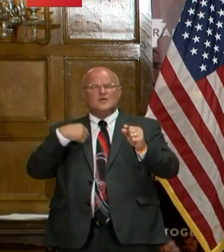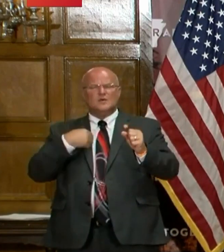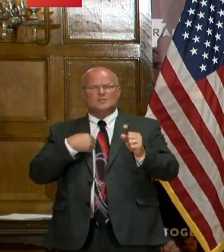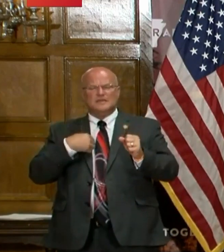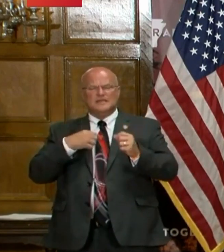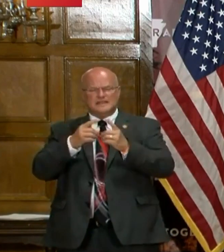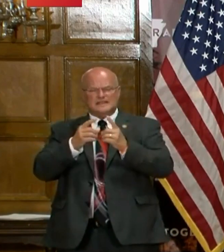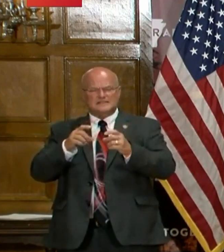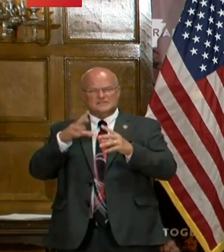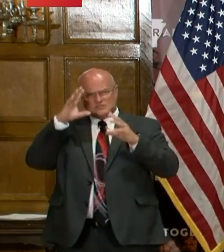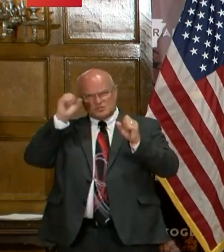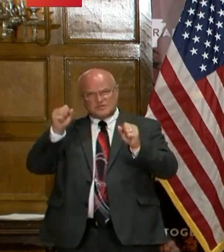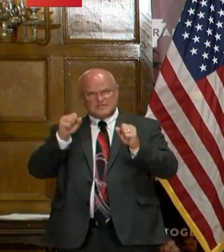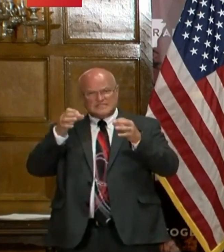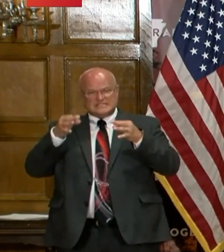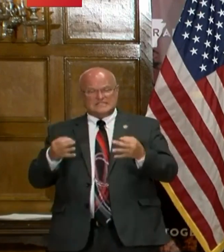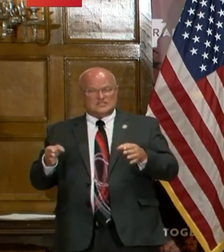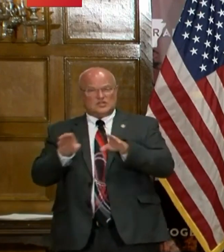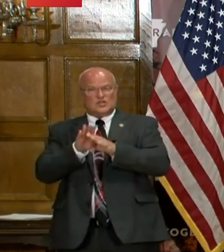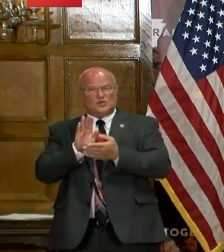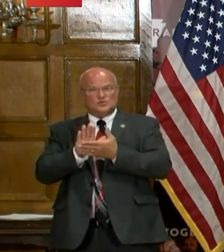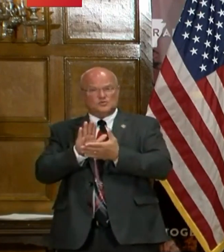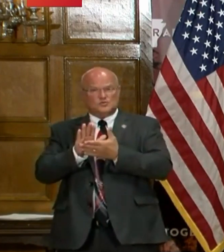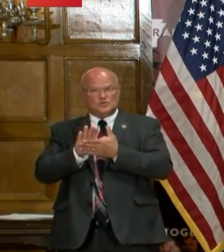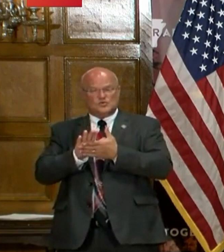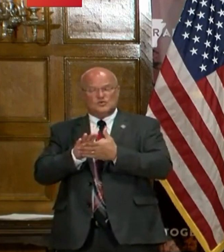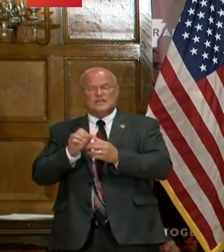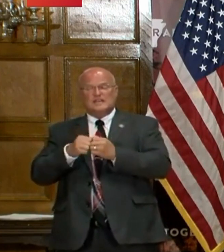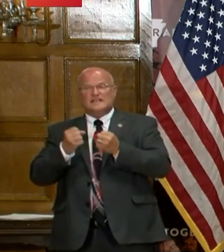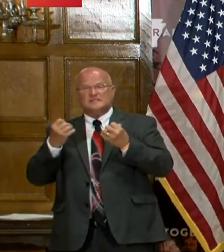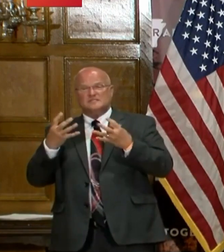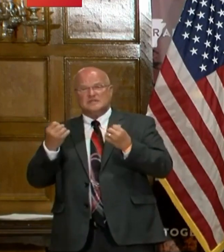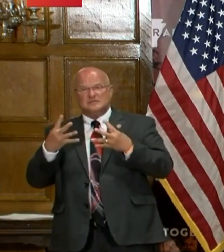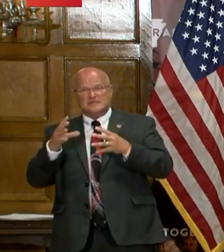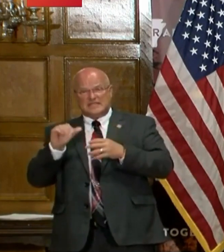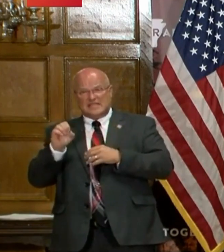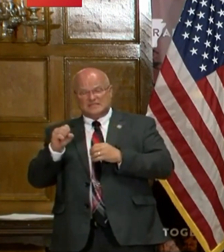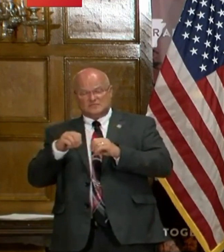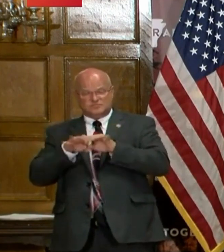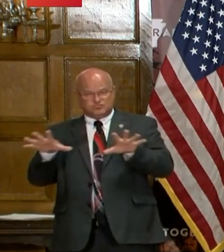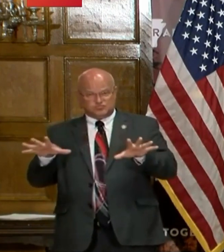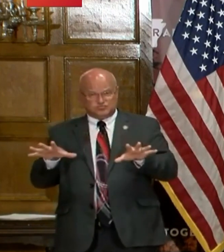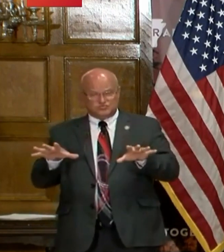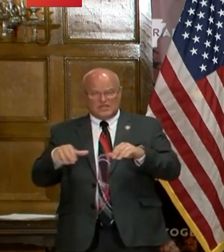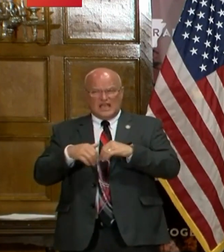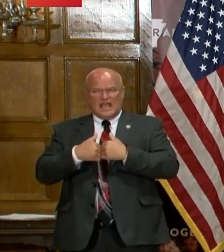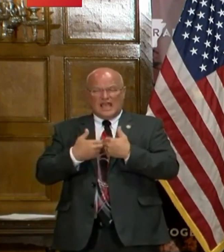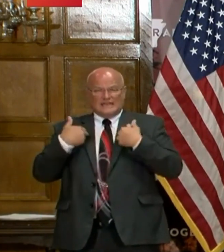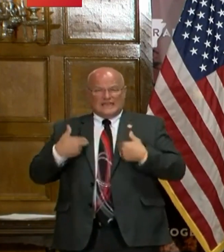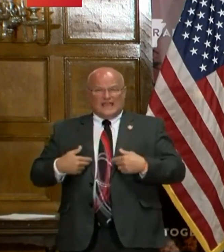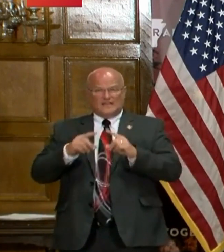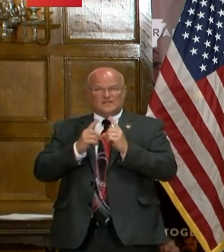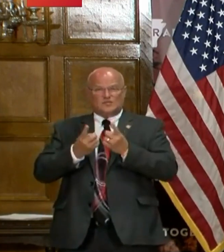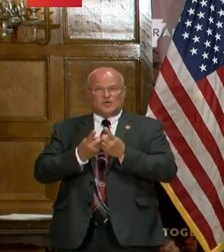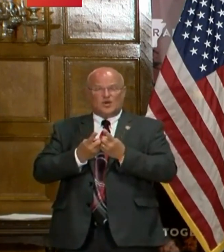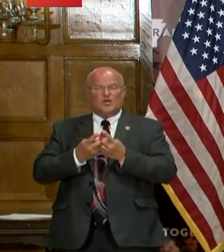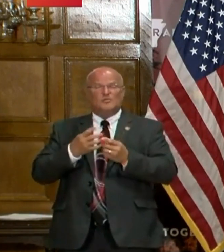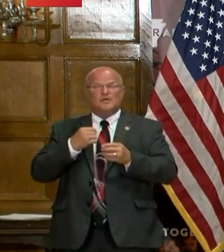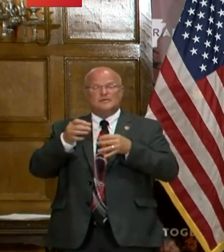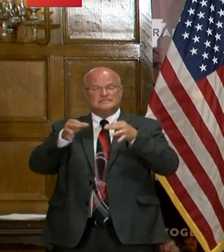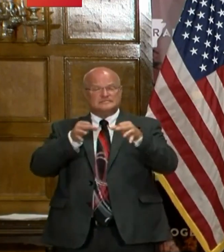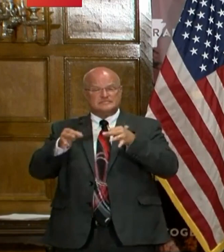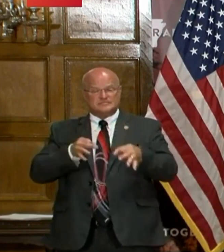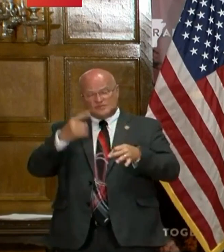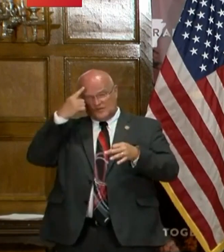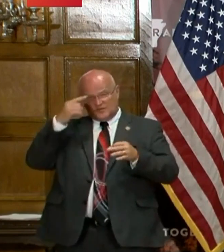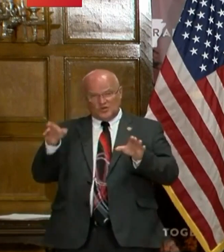if a district experiences a spike in cases or there's an outbreak. Has the health department created metrics for determining